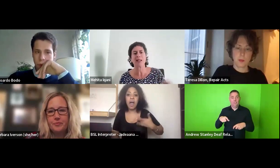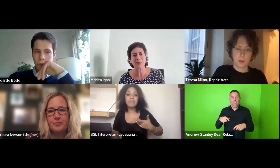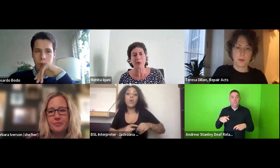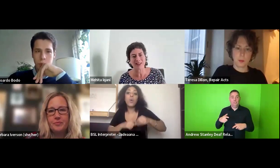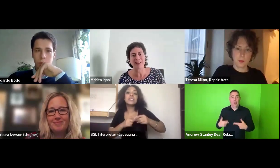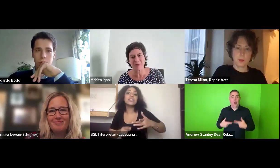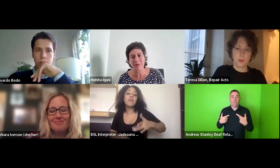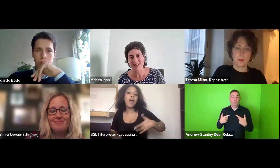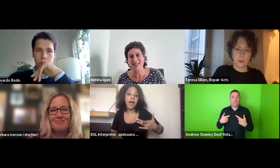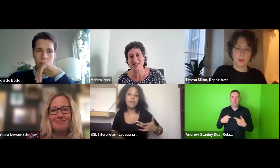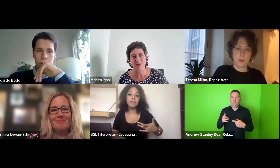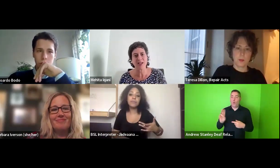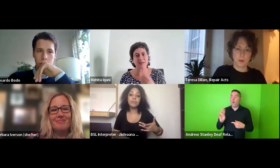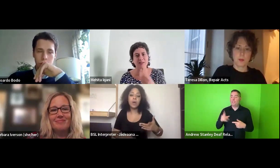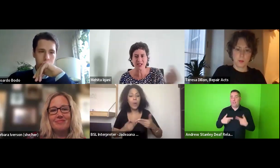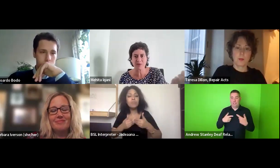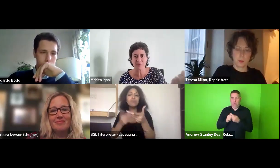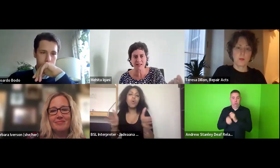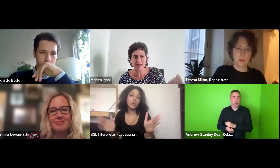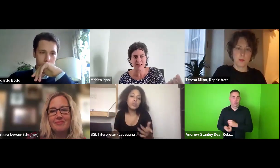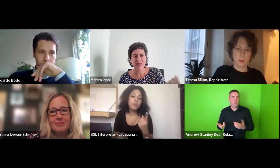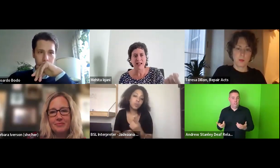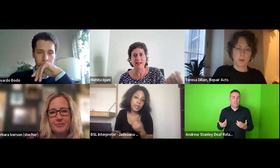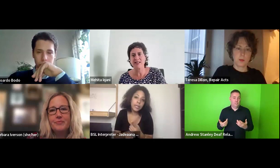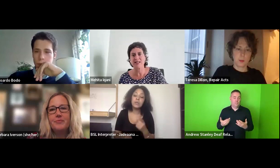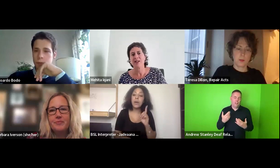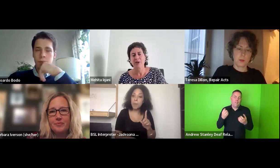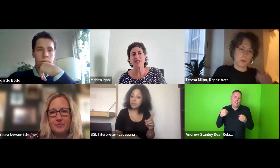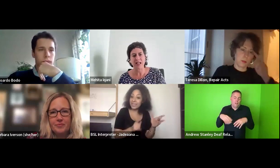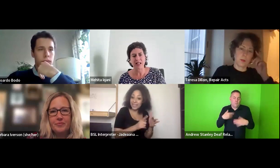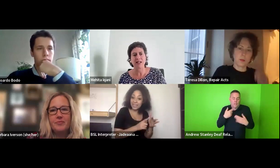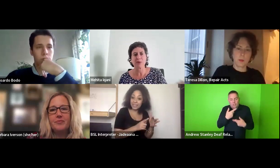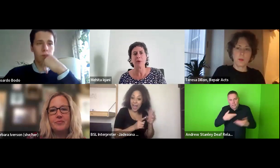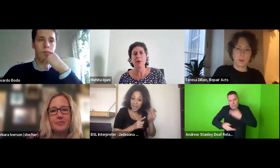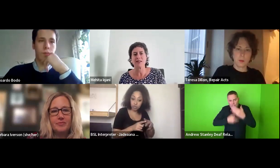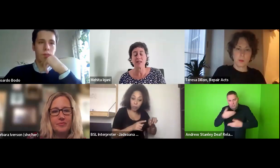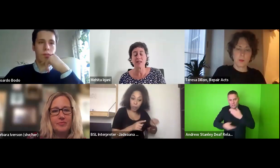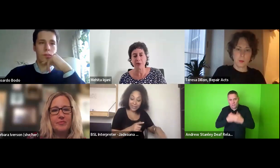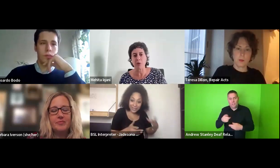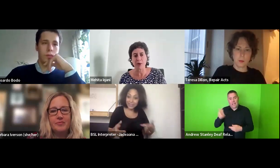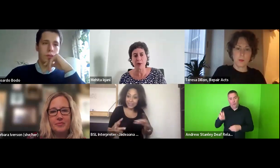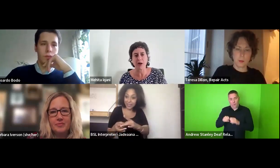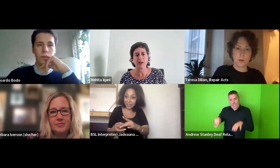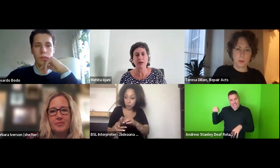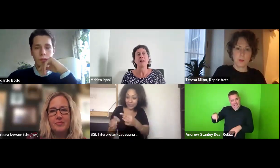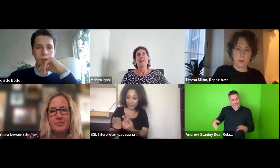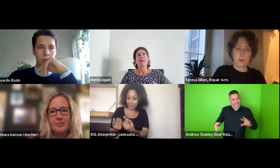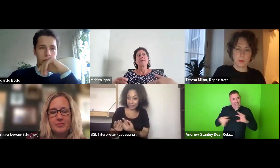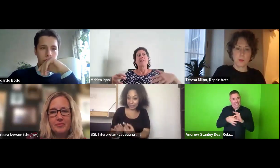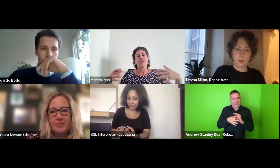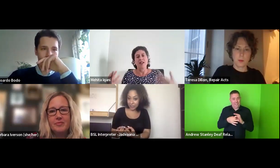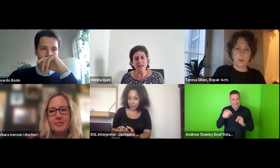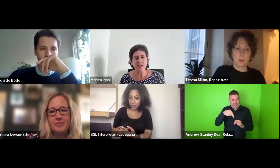talking broadly about the climate crisis here, right? Of which e-waste and its recycling and its problematics is simply one part.